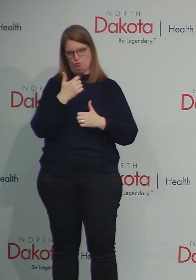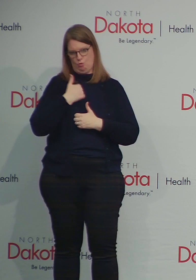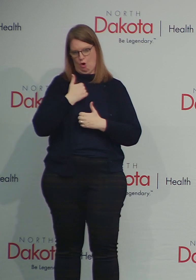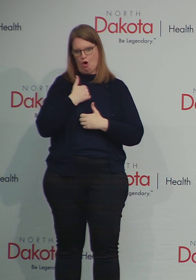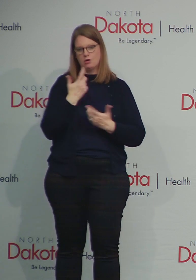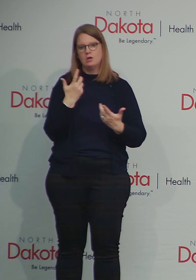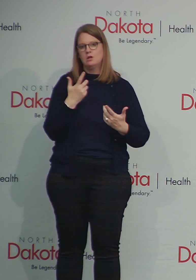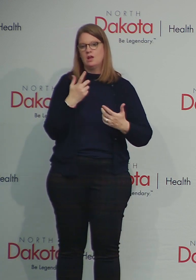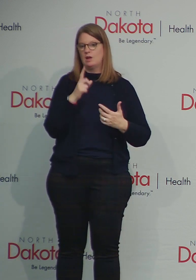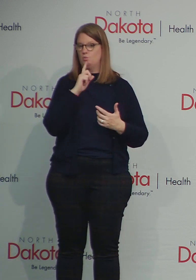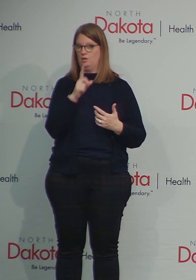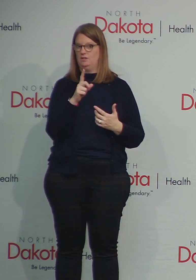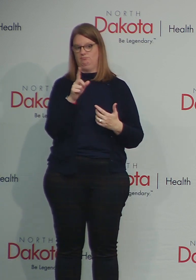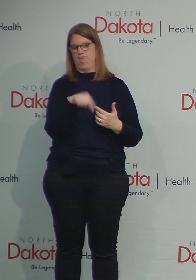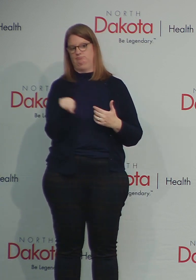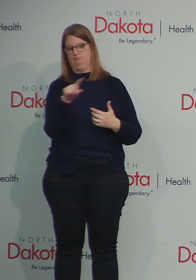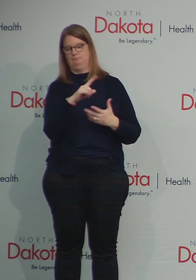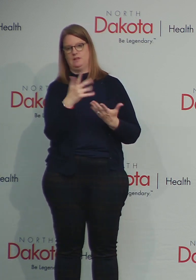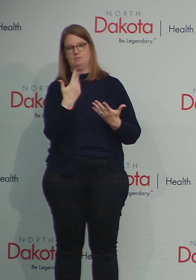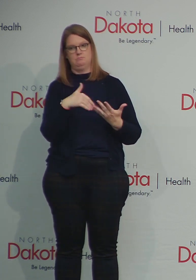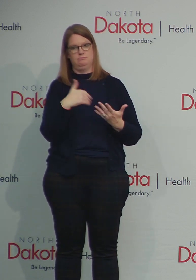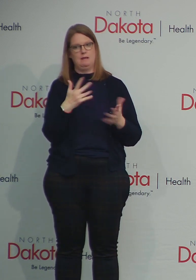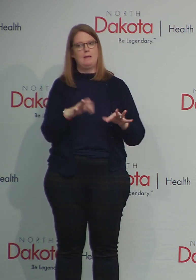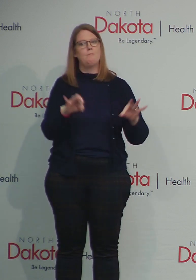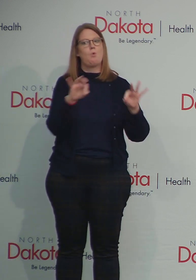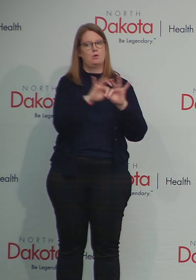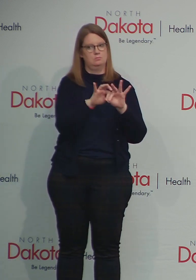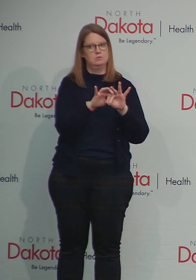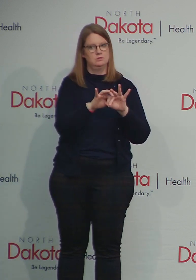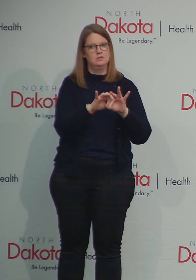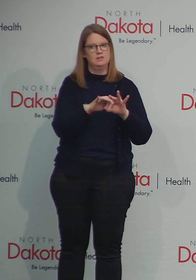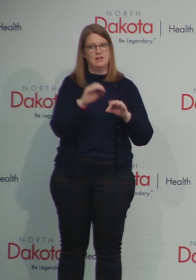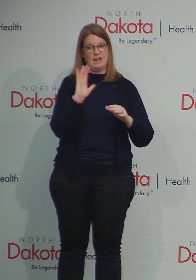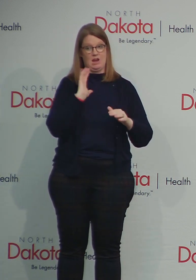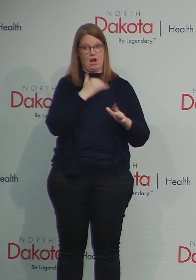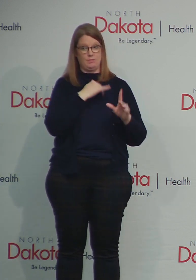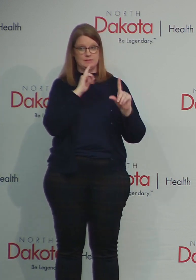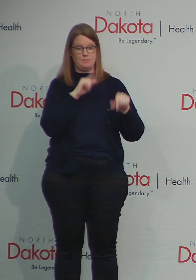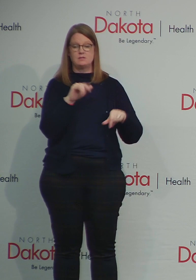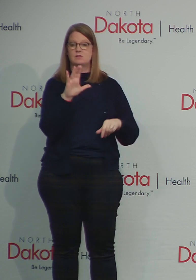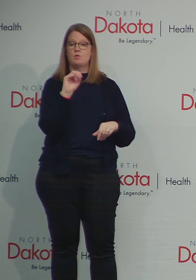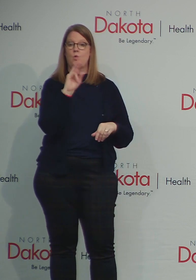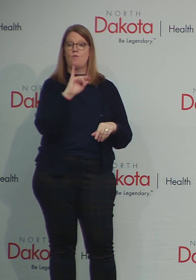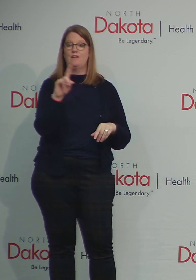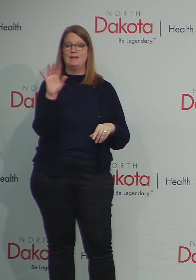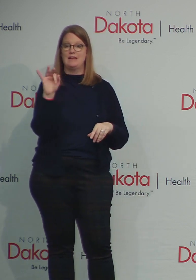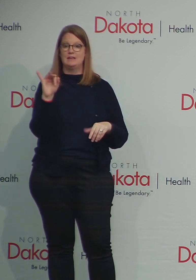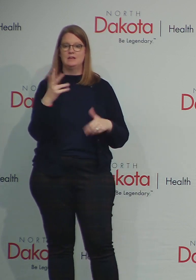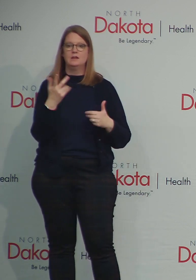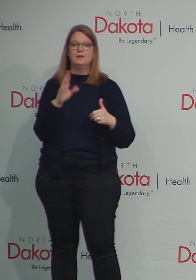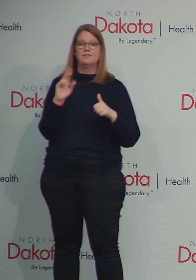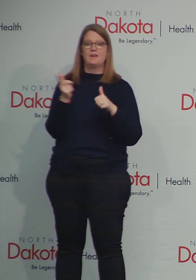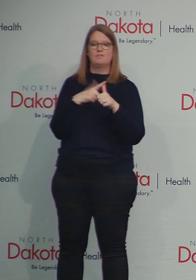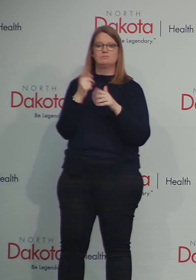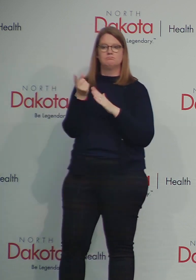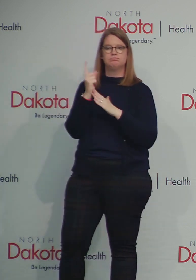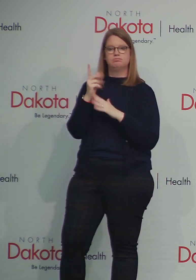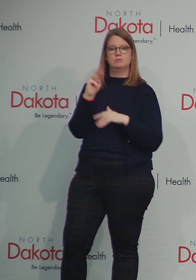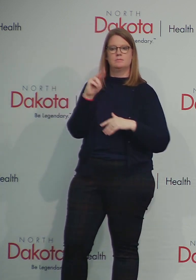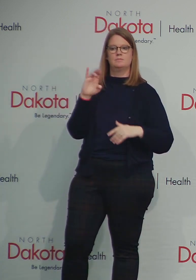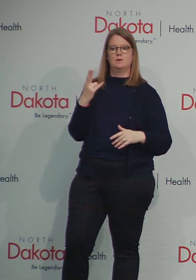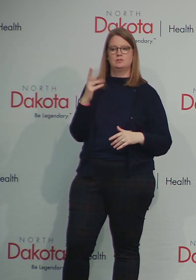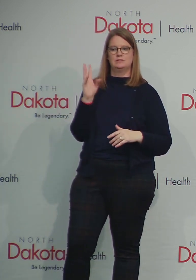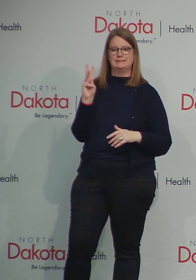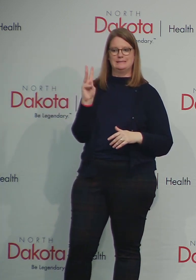they have played and continue to play in the ongoing COVID-19 response. Beginning with their first activation on March